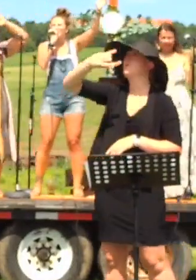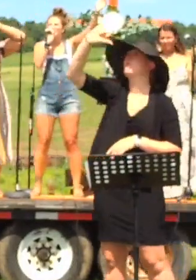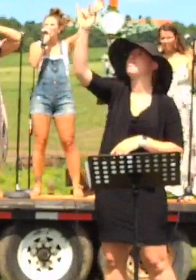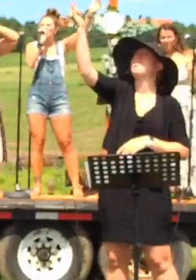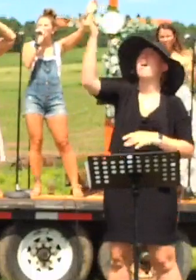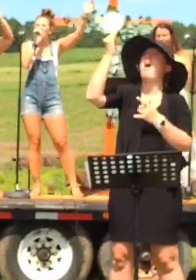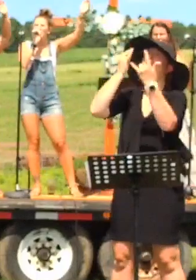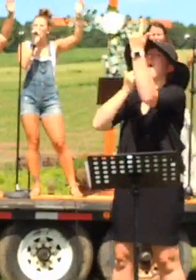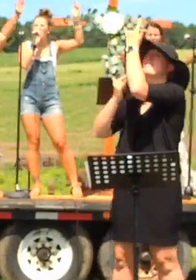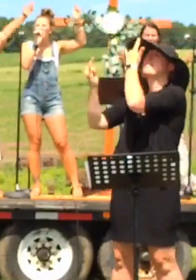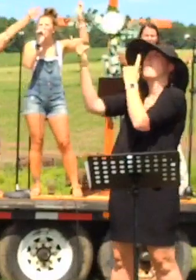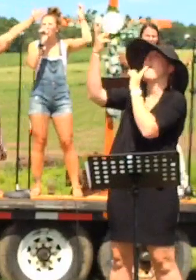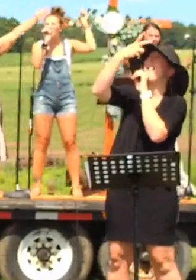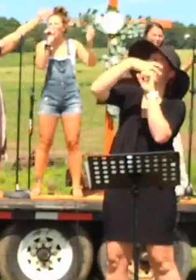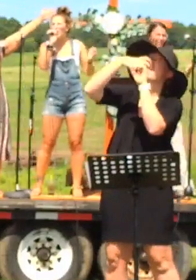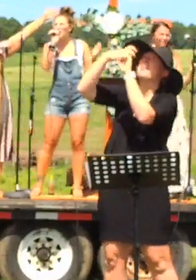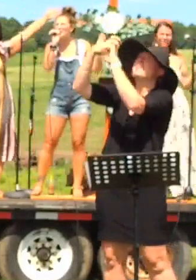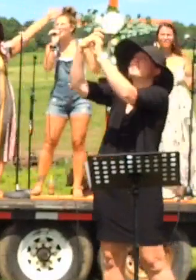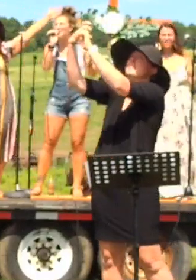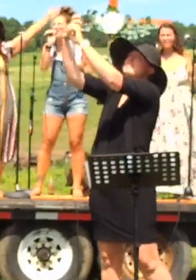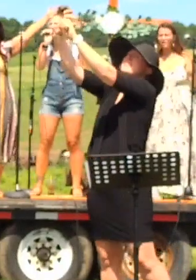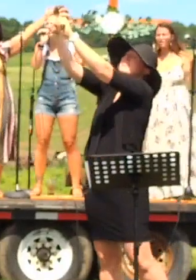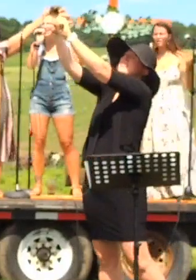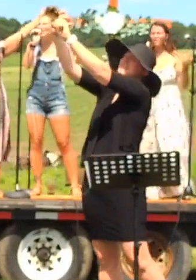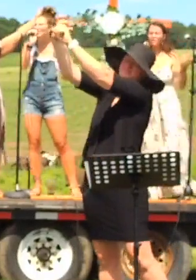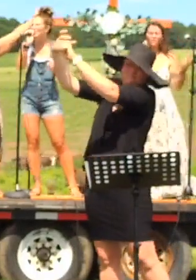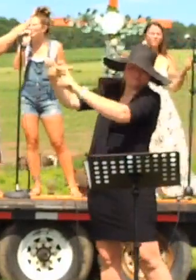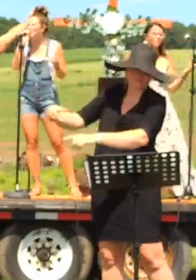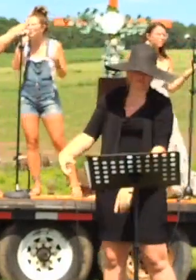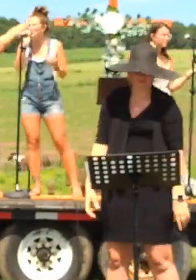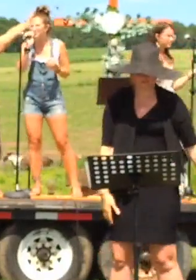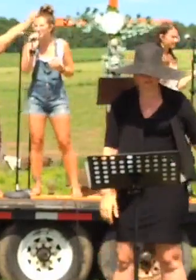enough. Keep me within your